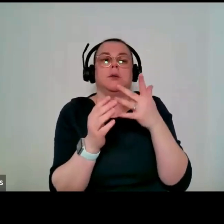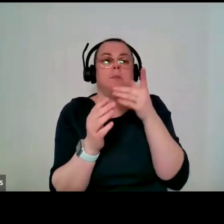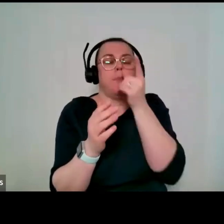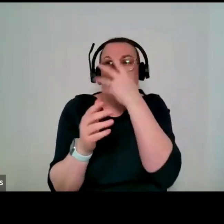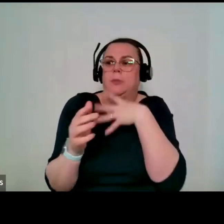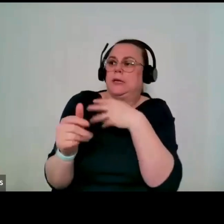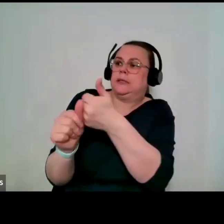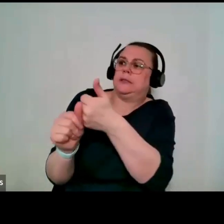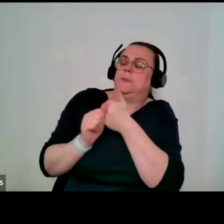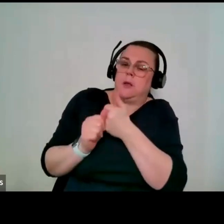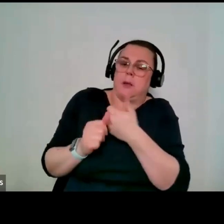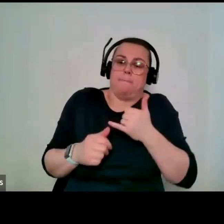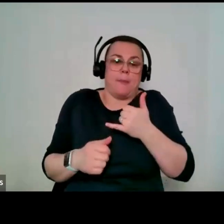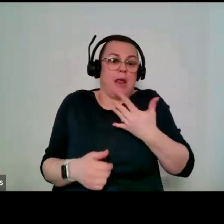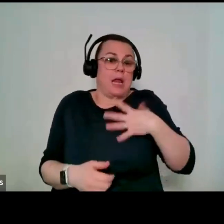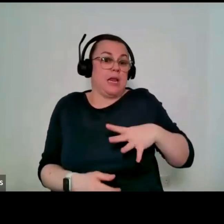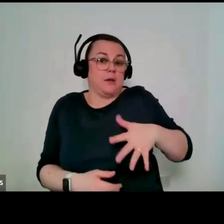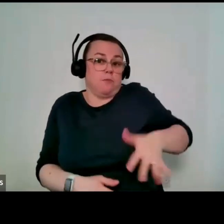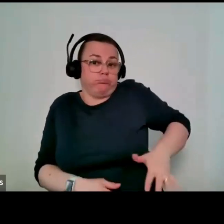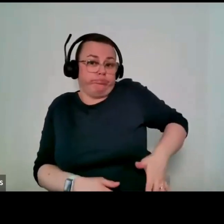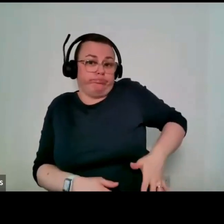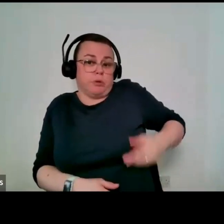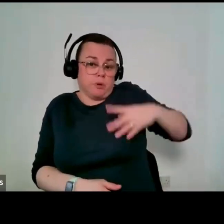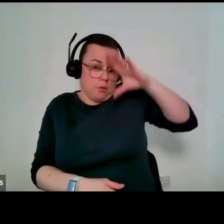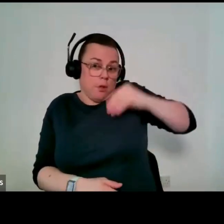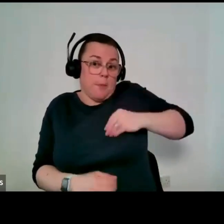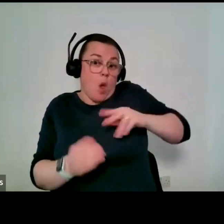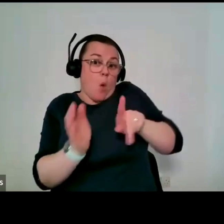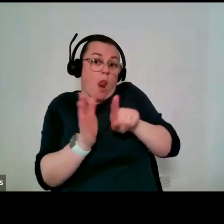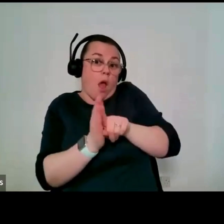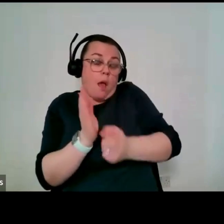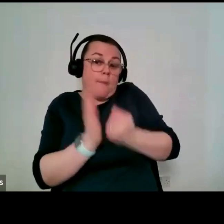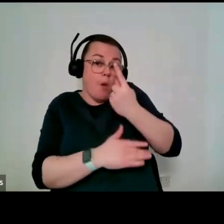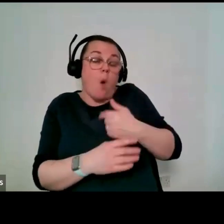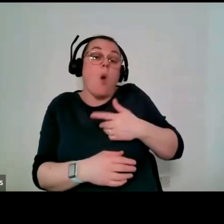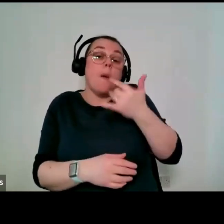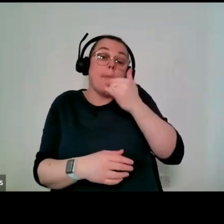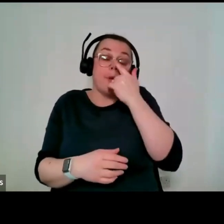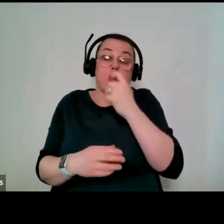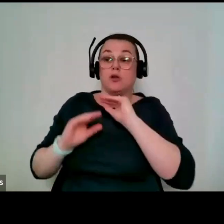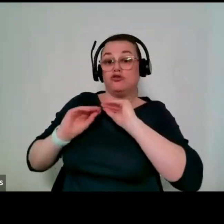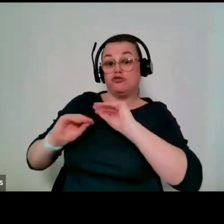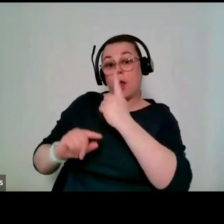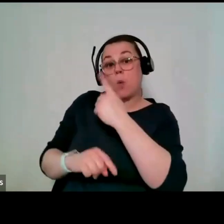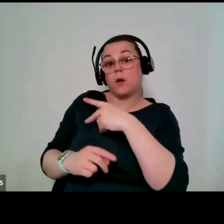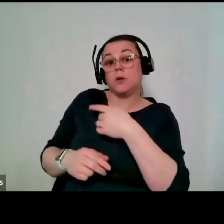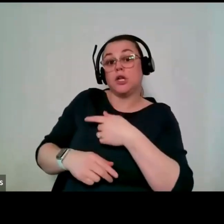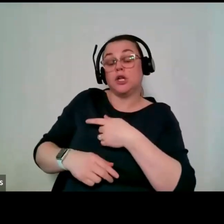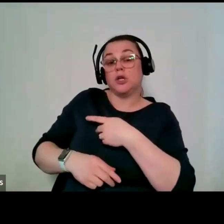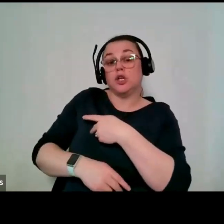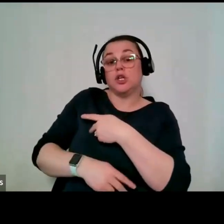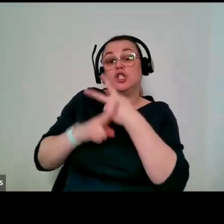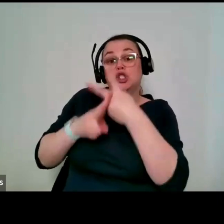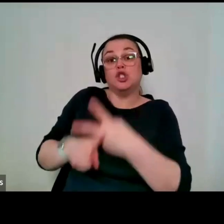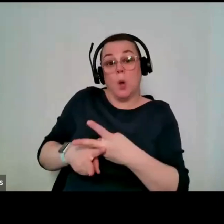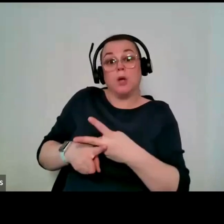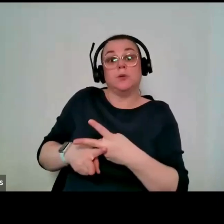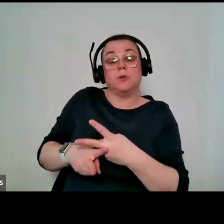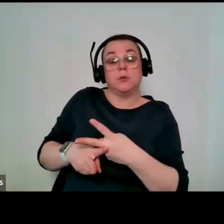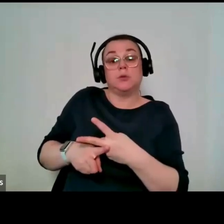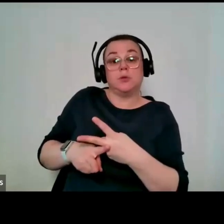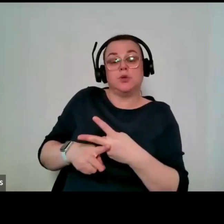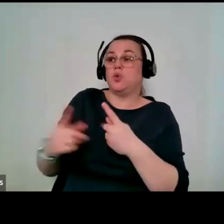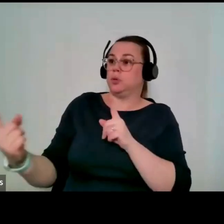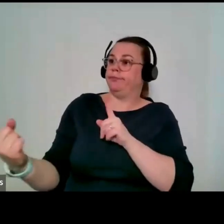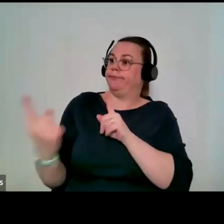like a vibration pager, or you could train one of your fire stewards to actually go